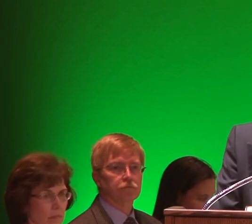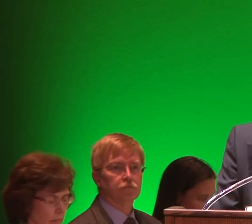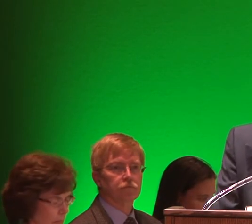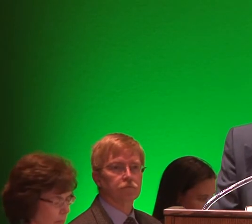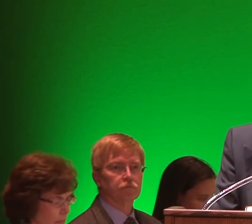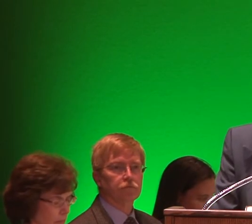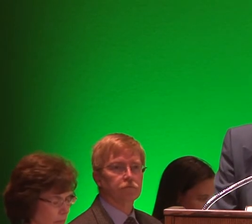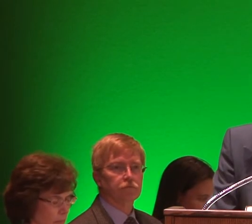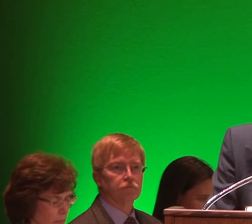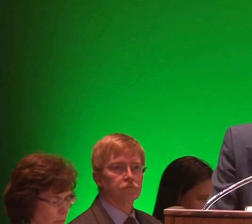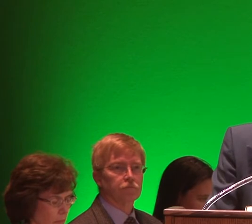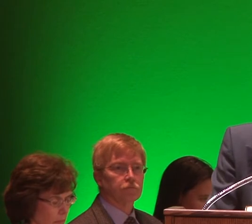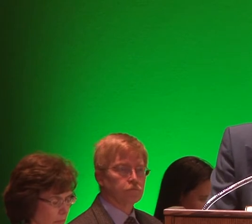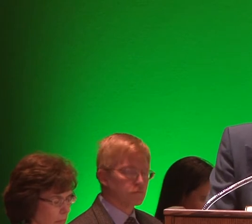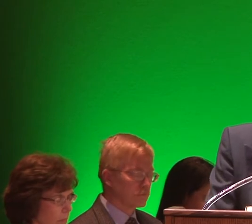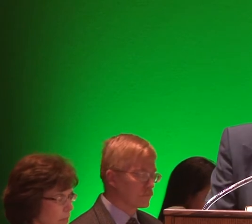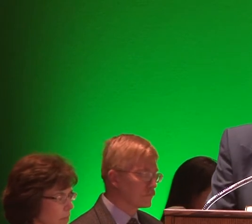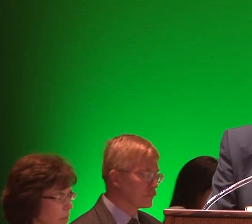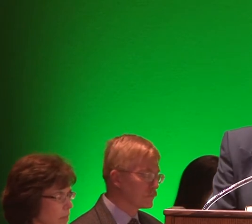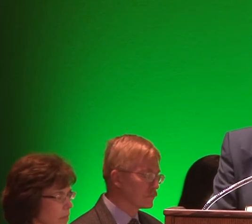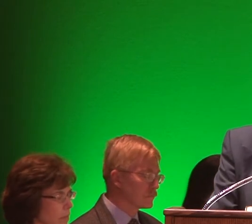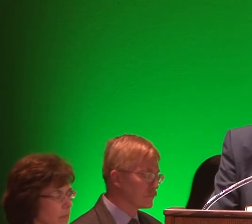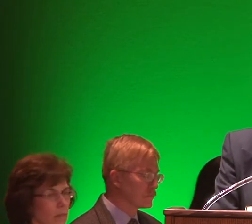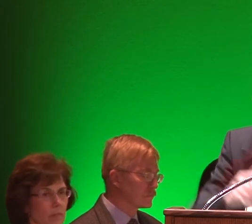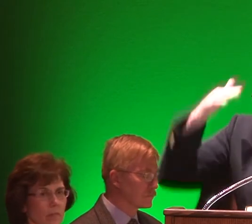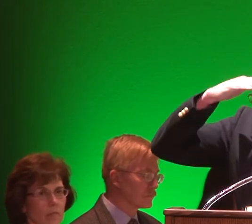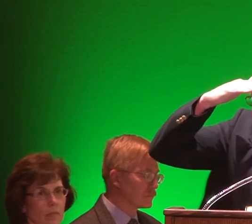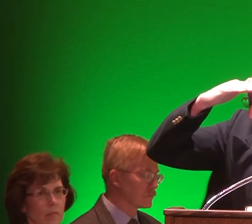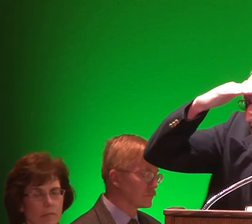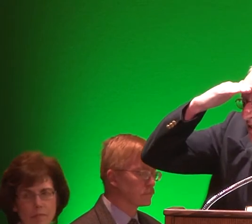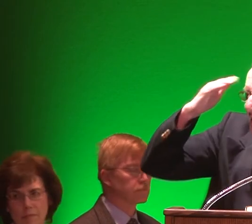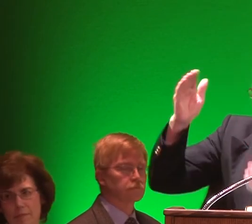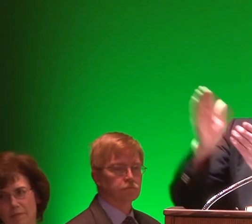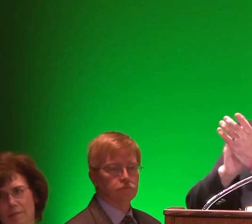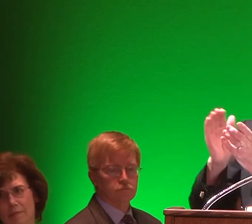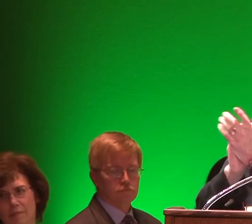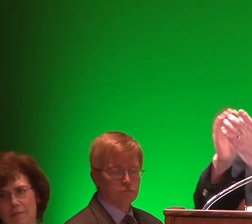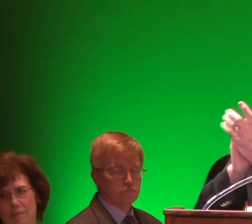Gives me, thank you, Dr. Maravellis. I don't know if, there you are.